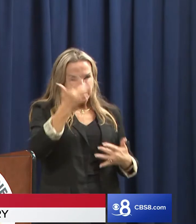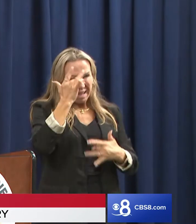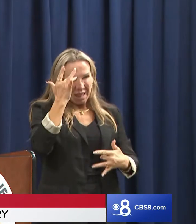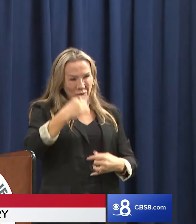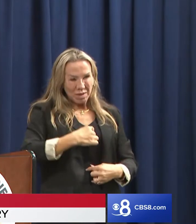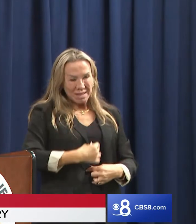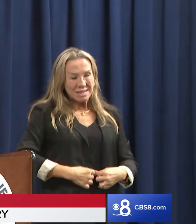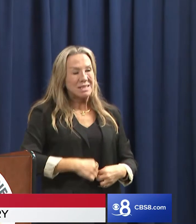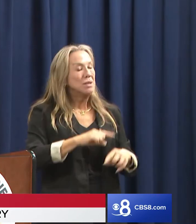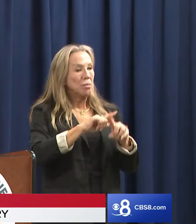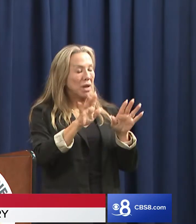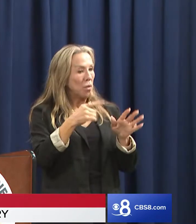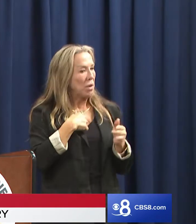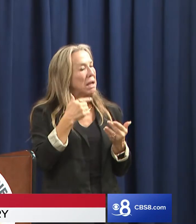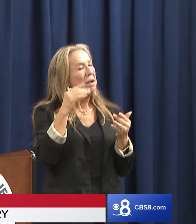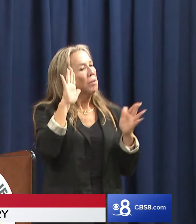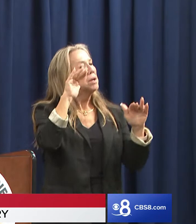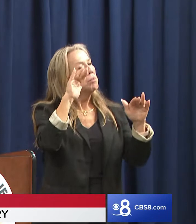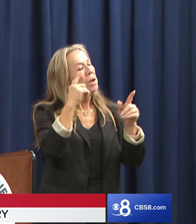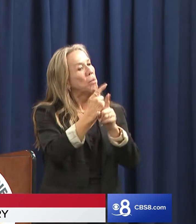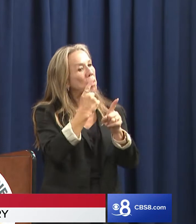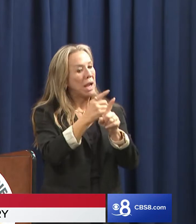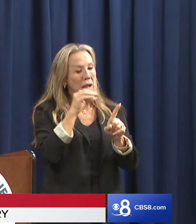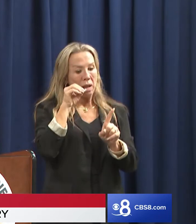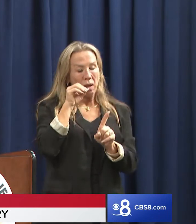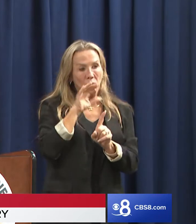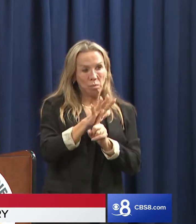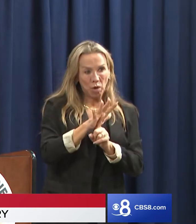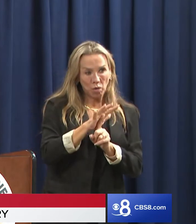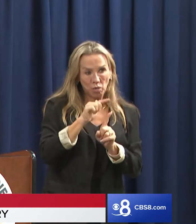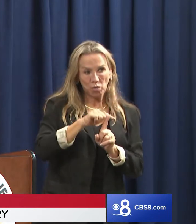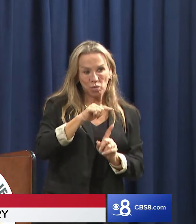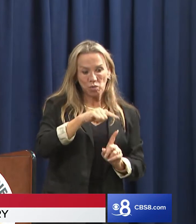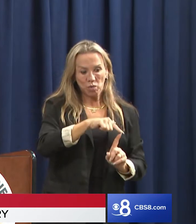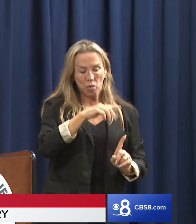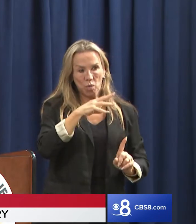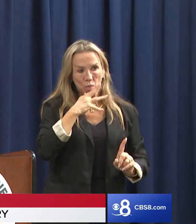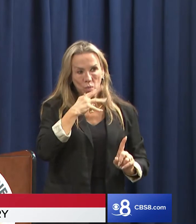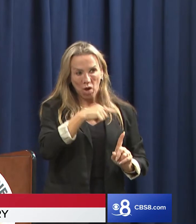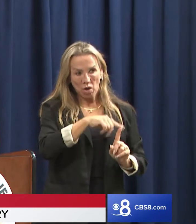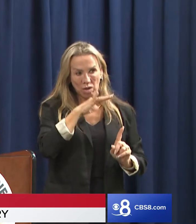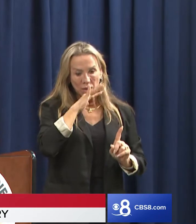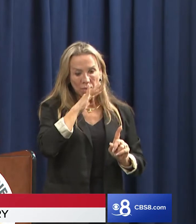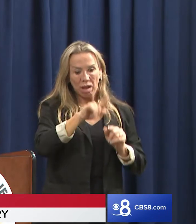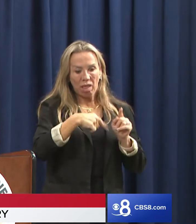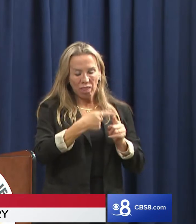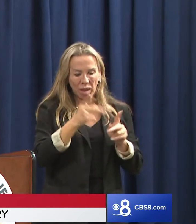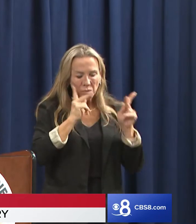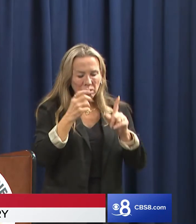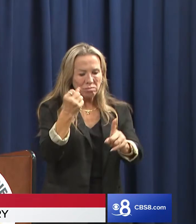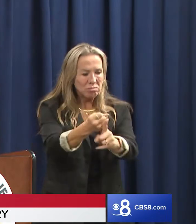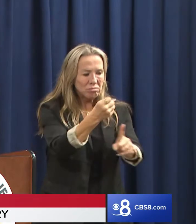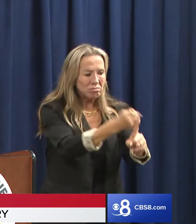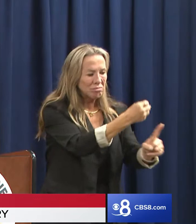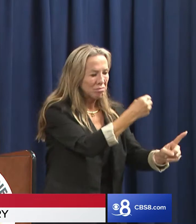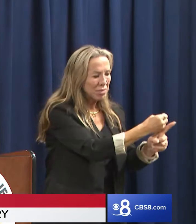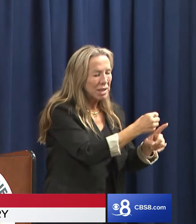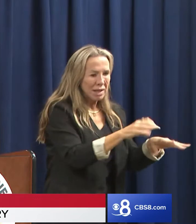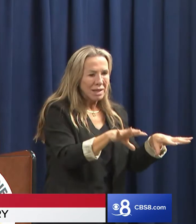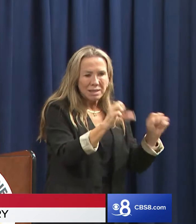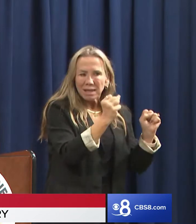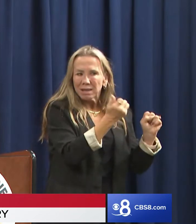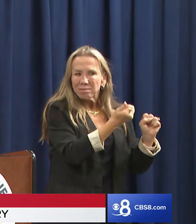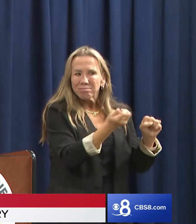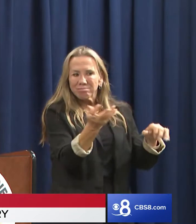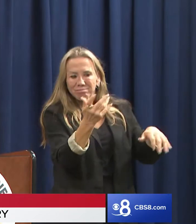would expect to have a little bit of a delay between exposure to contaminated water and development of symptoms, and then perhaps some time for people to go and